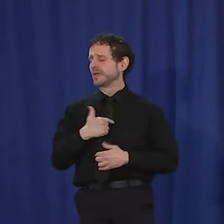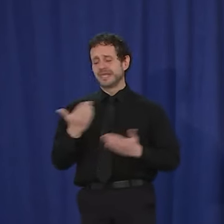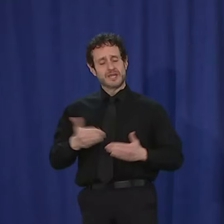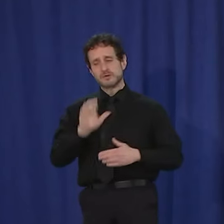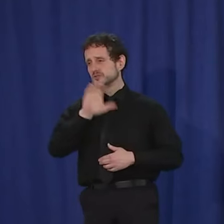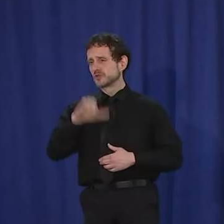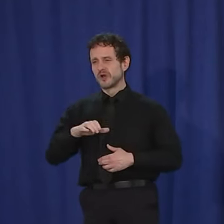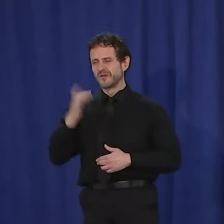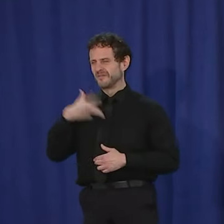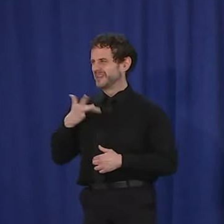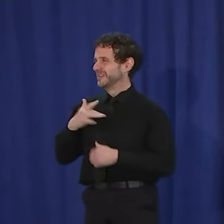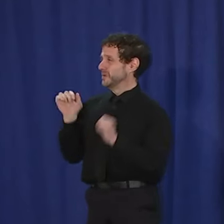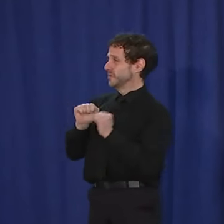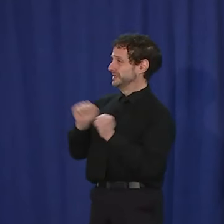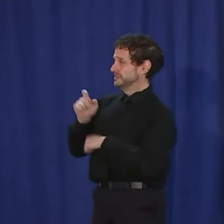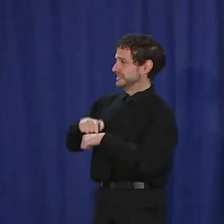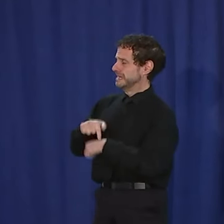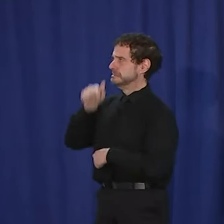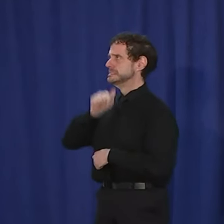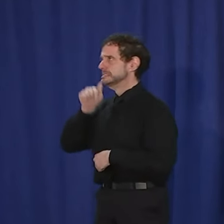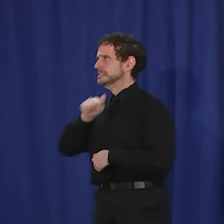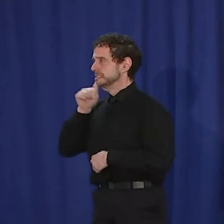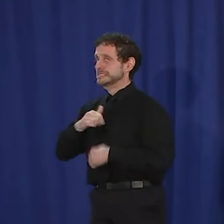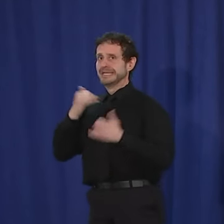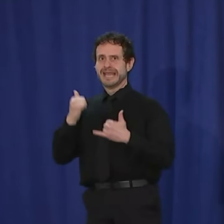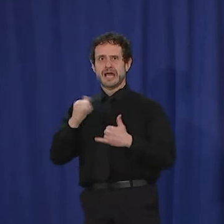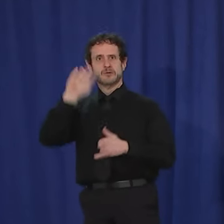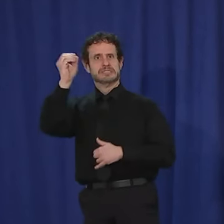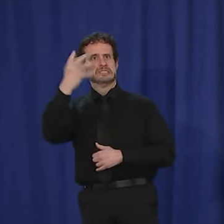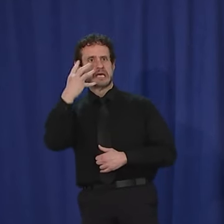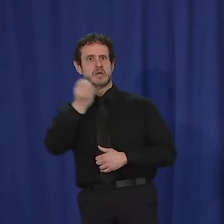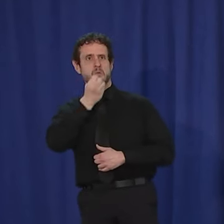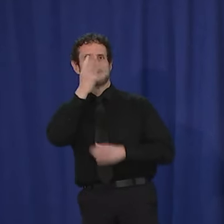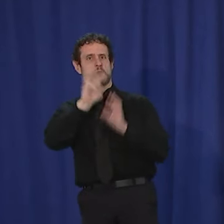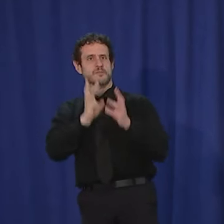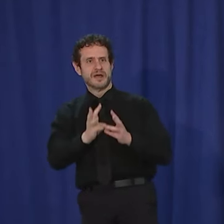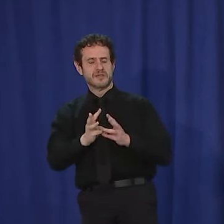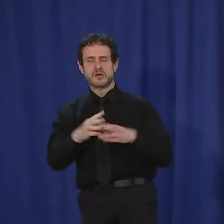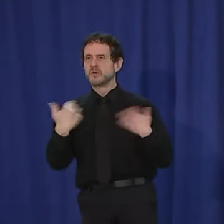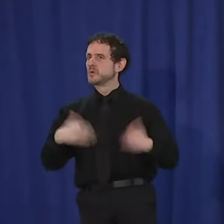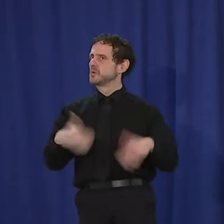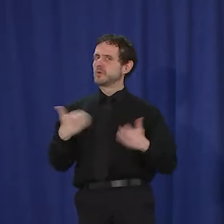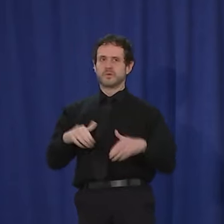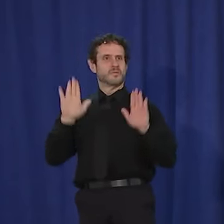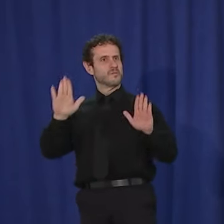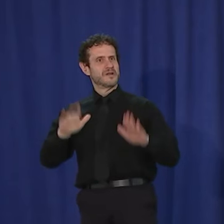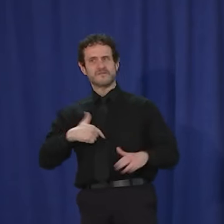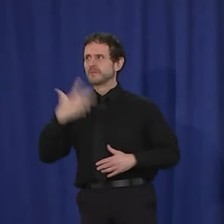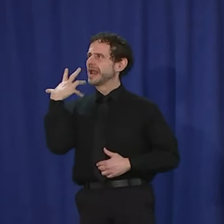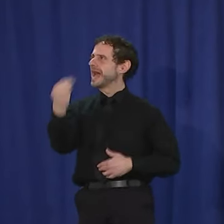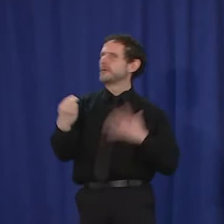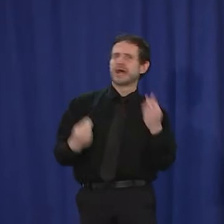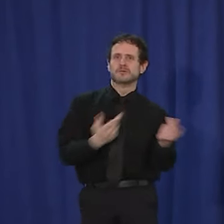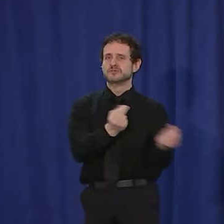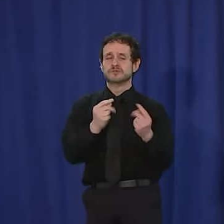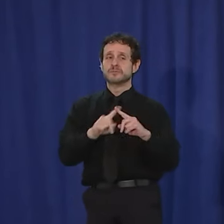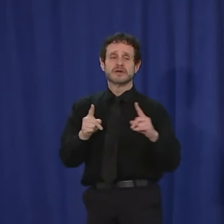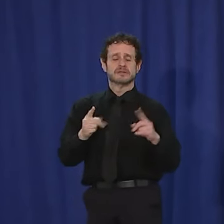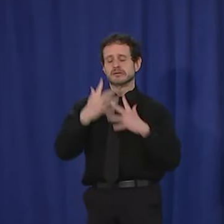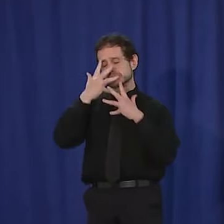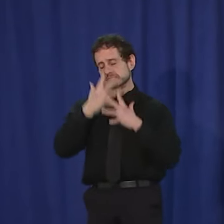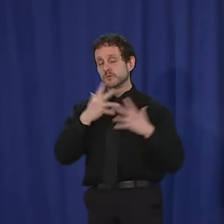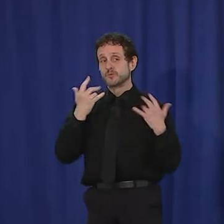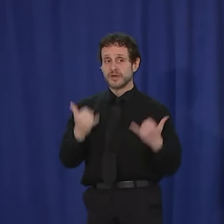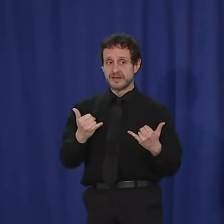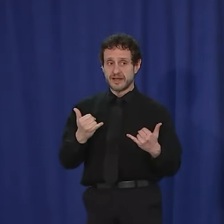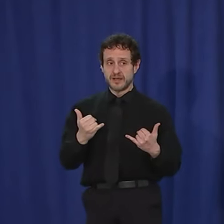winter and the first rays of sunshine and warming weather. We embrace it with gusto. Unfortunately, in this time, as